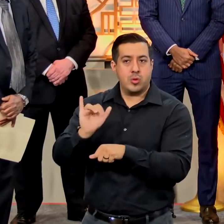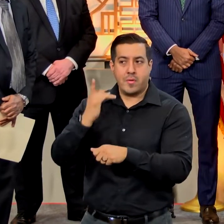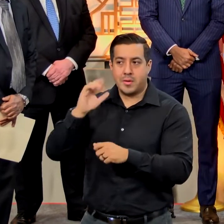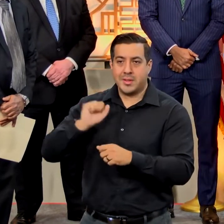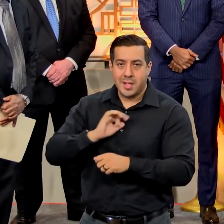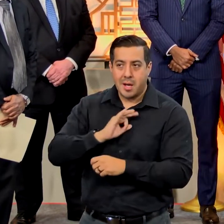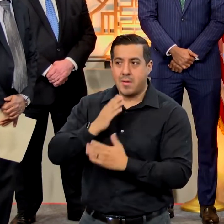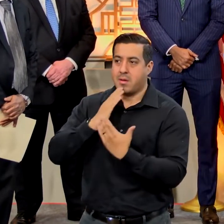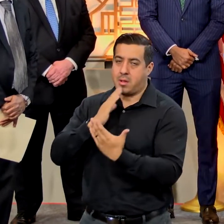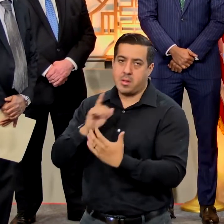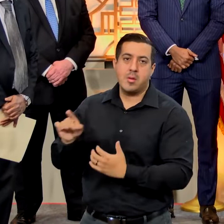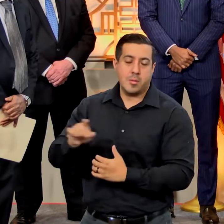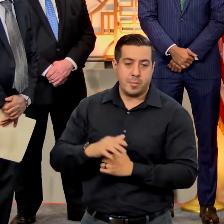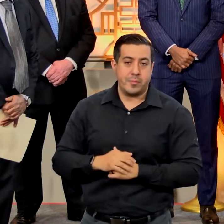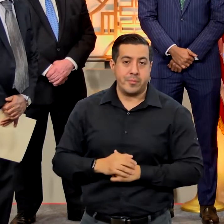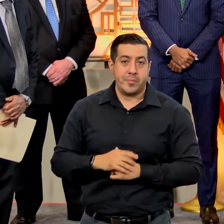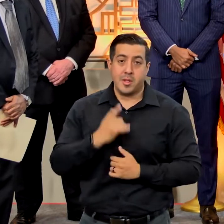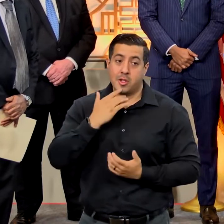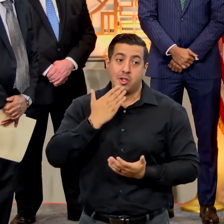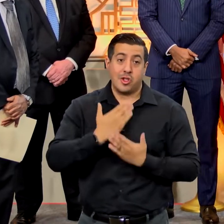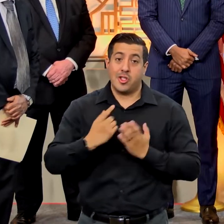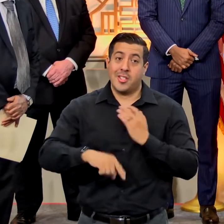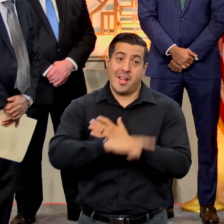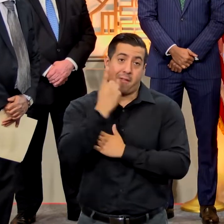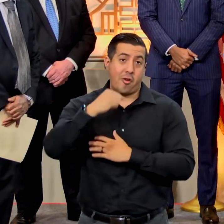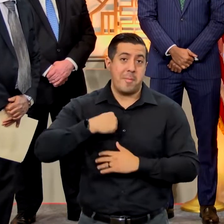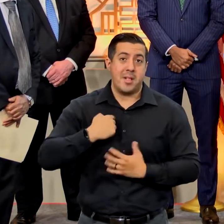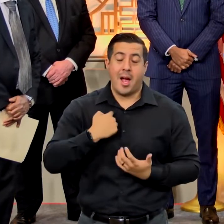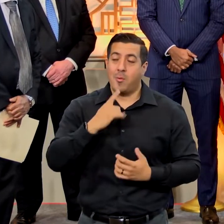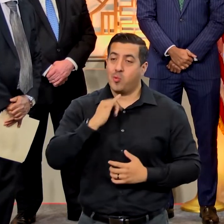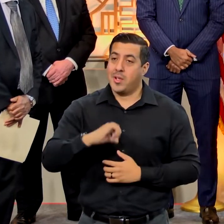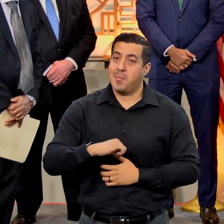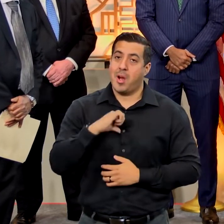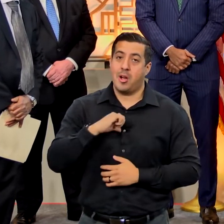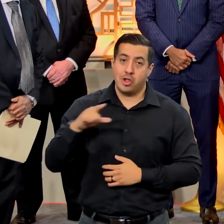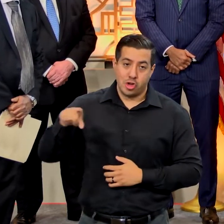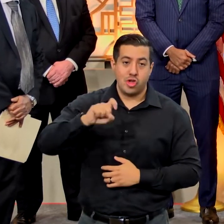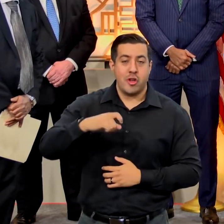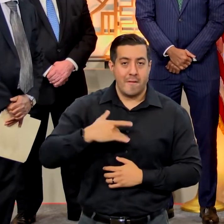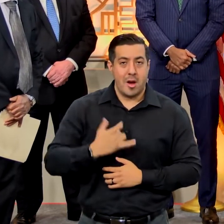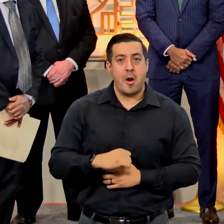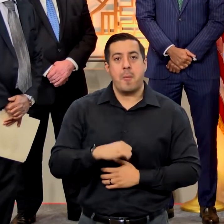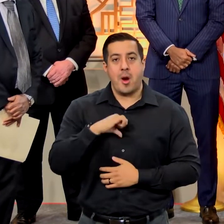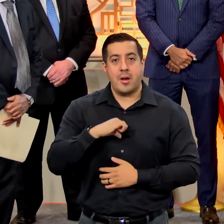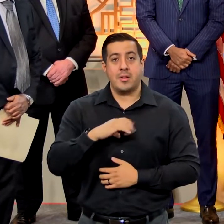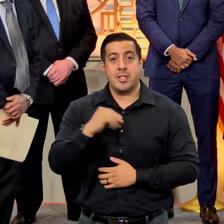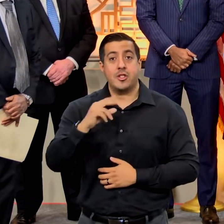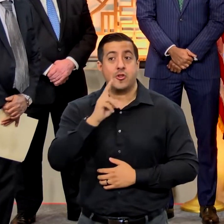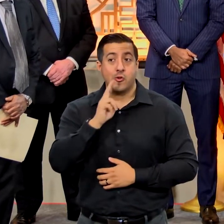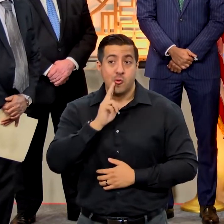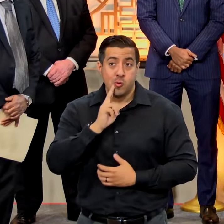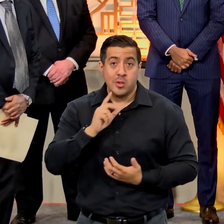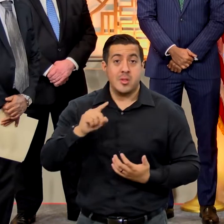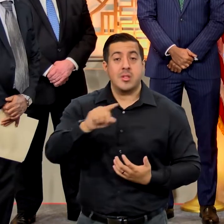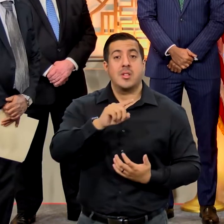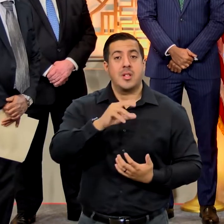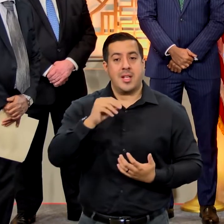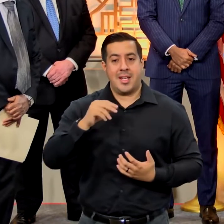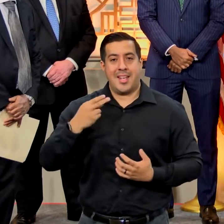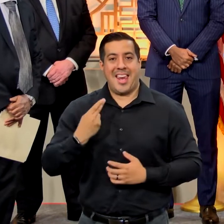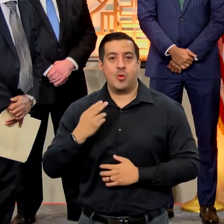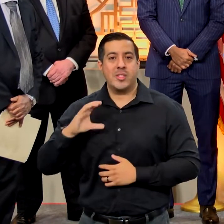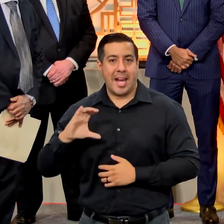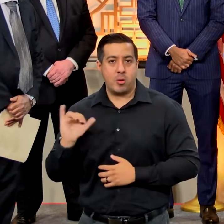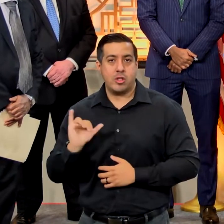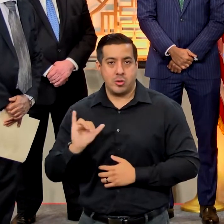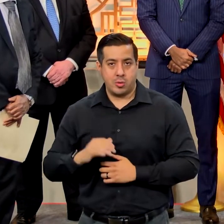so, again, this is a great day for me. I'm so proud, and we should be proud in Houston and in Harris